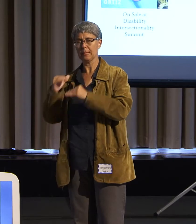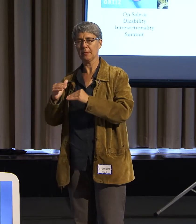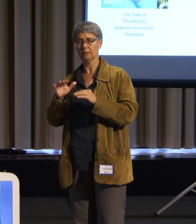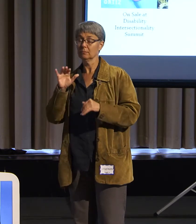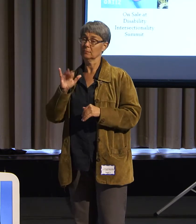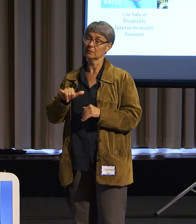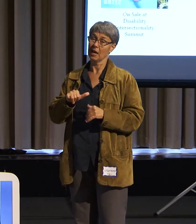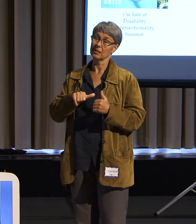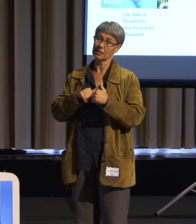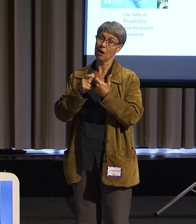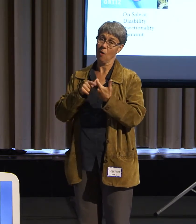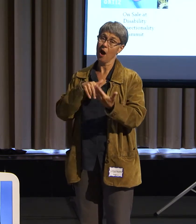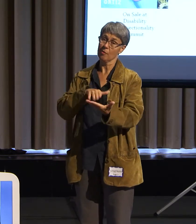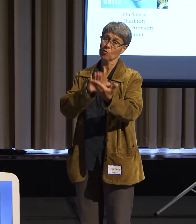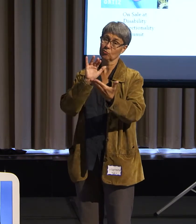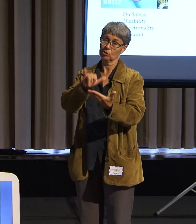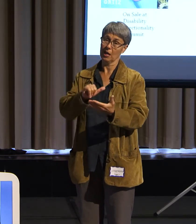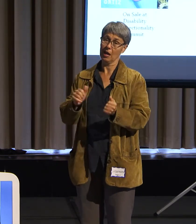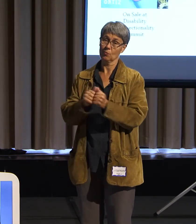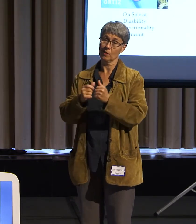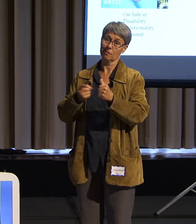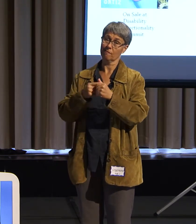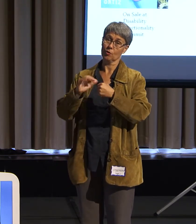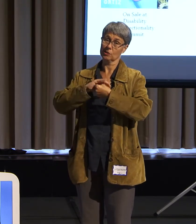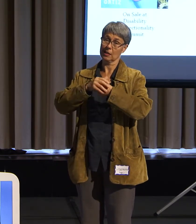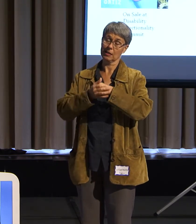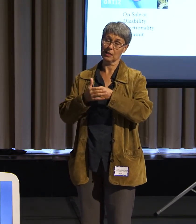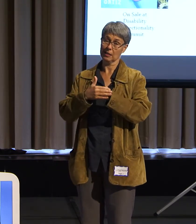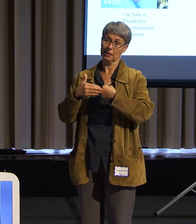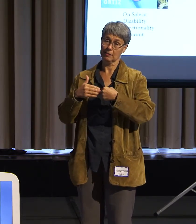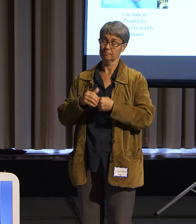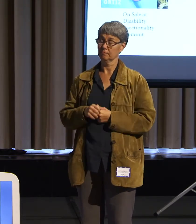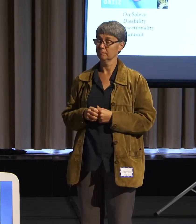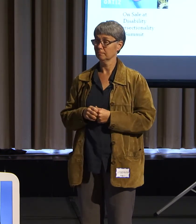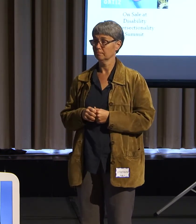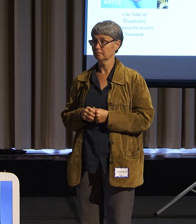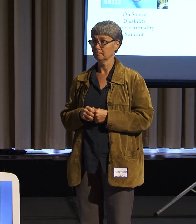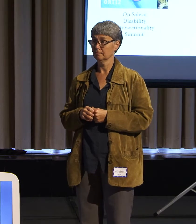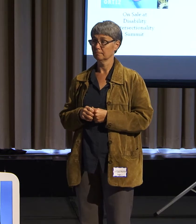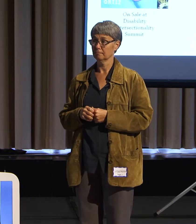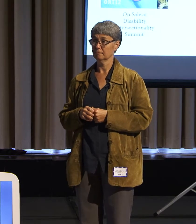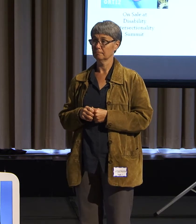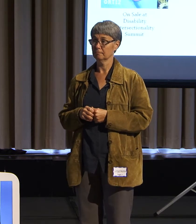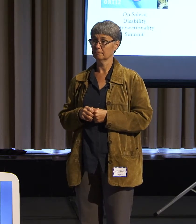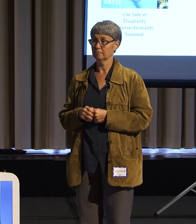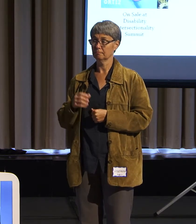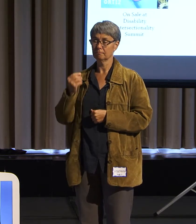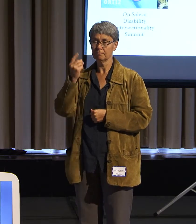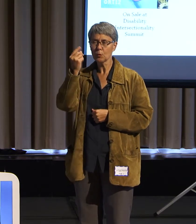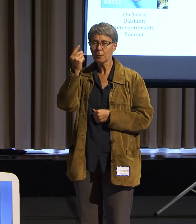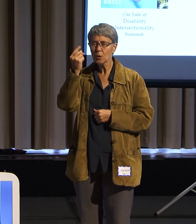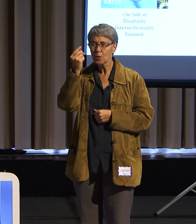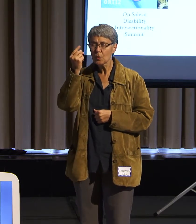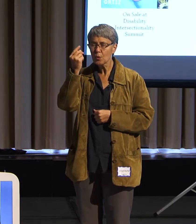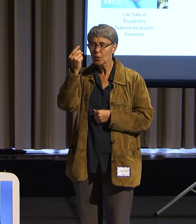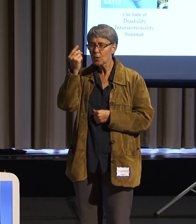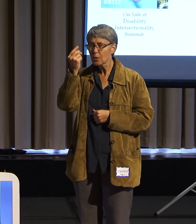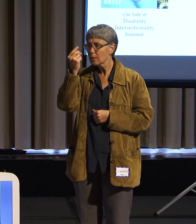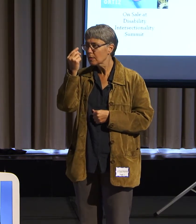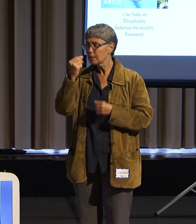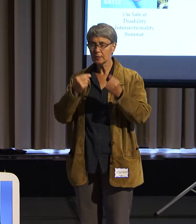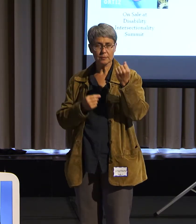just be present with witnessing? To me is a lot of what is entailed in capitalism,